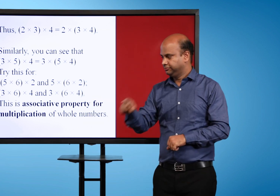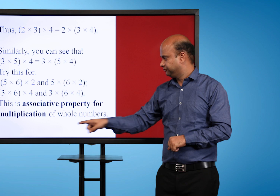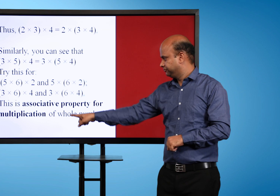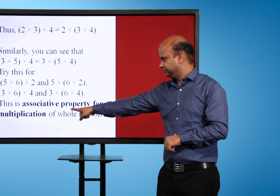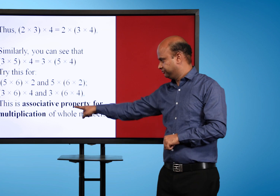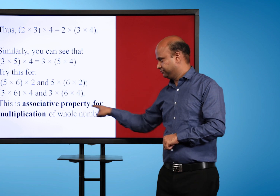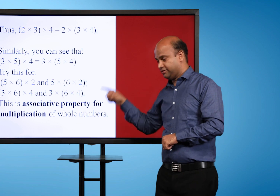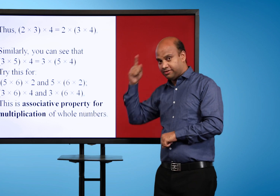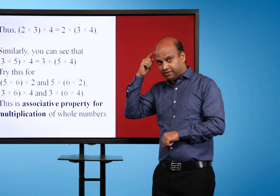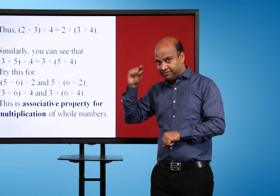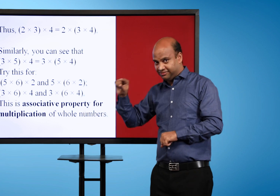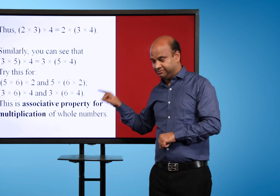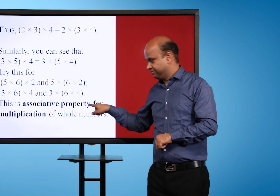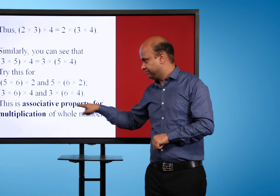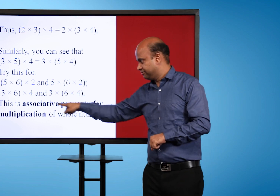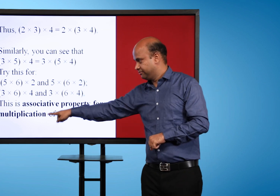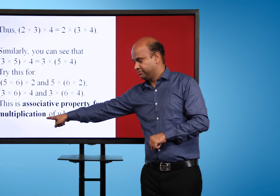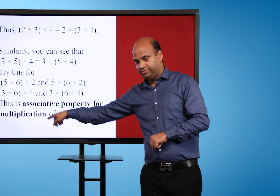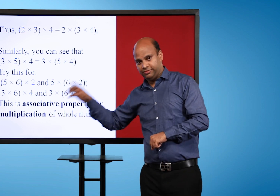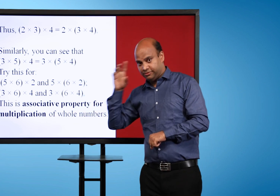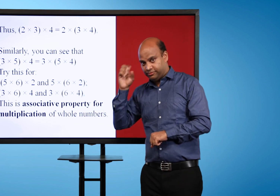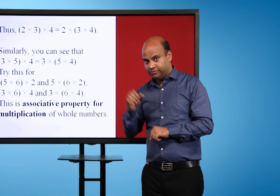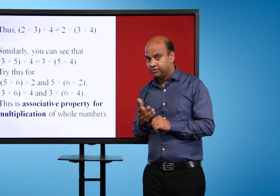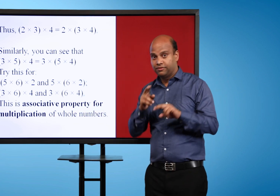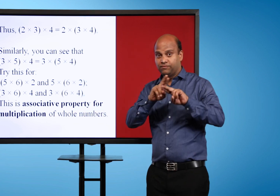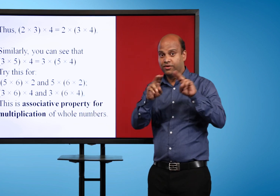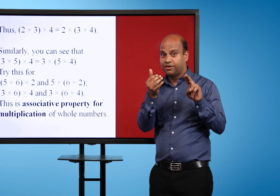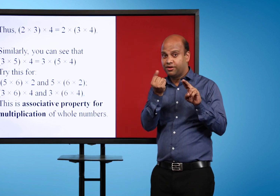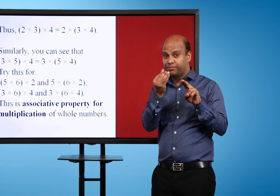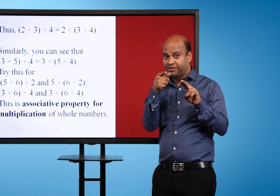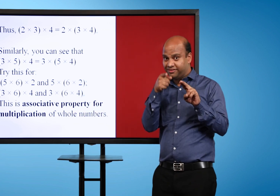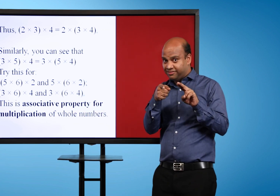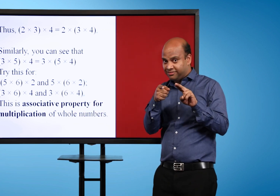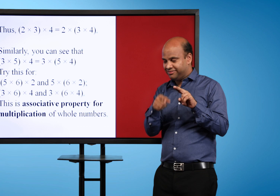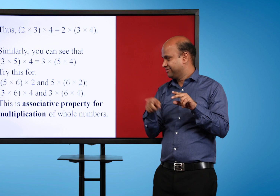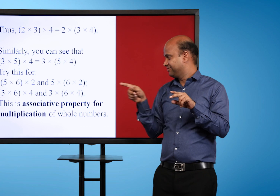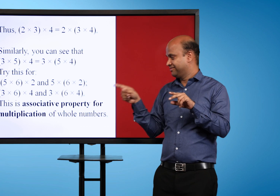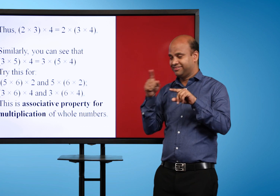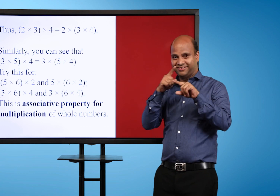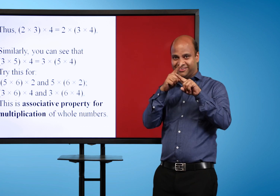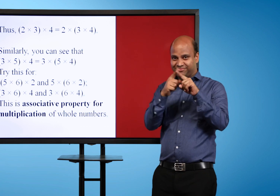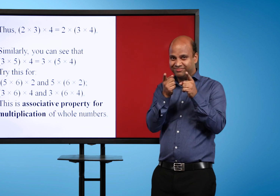This is associative property for multiplication of whole numbers.